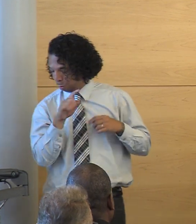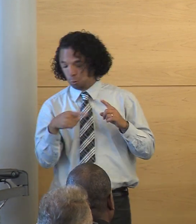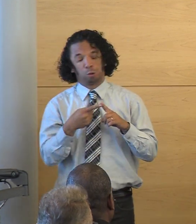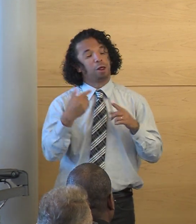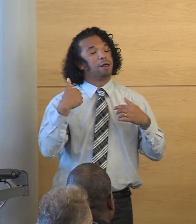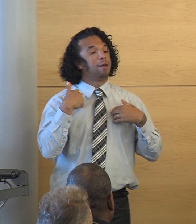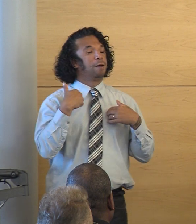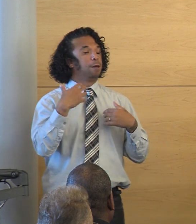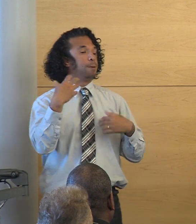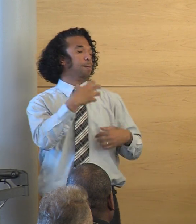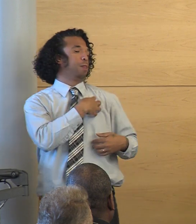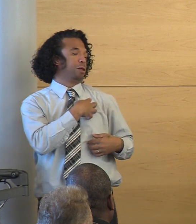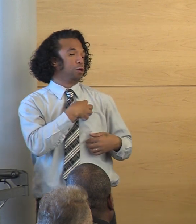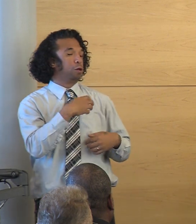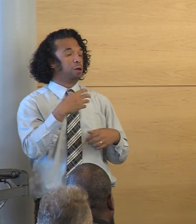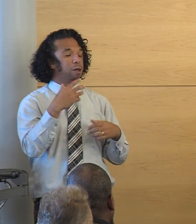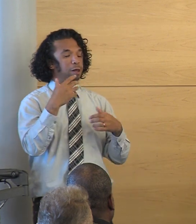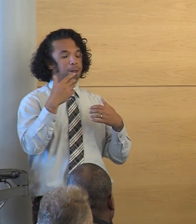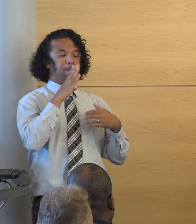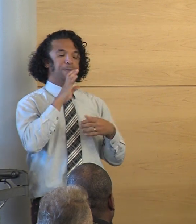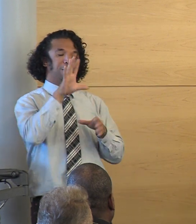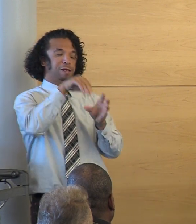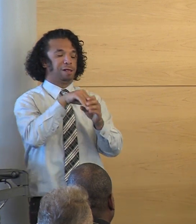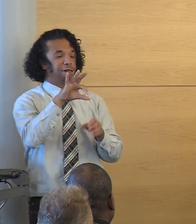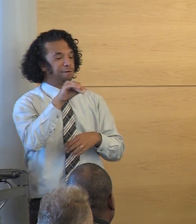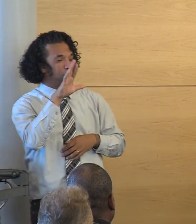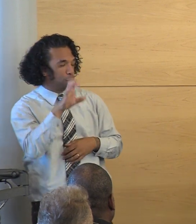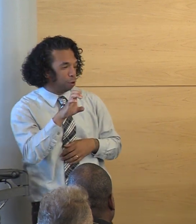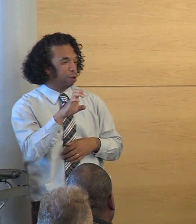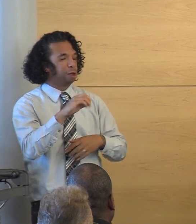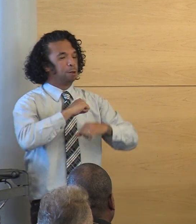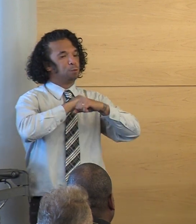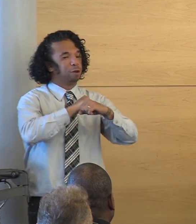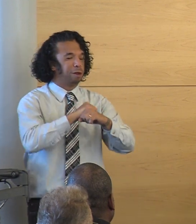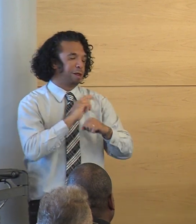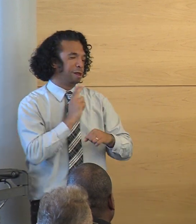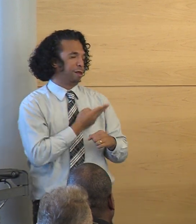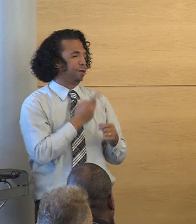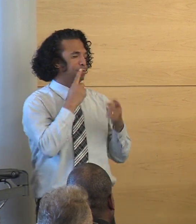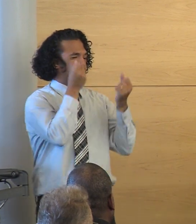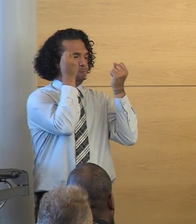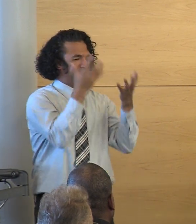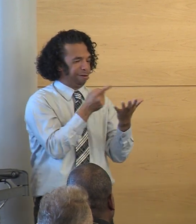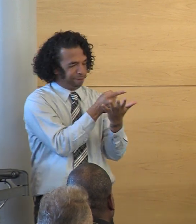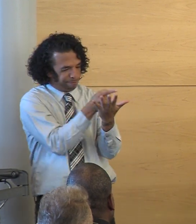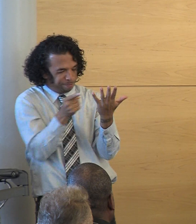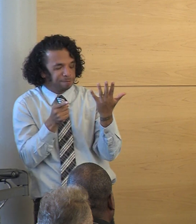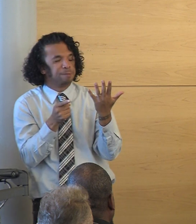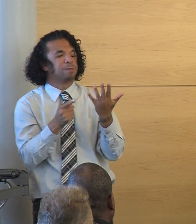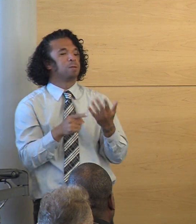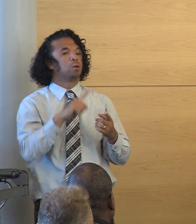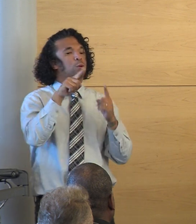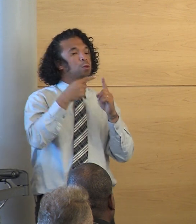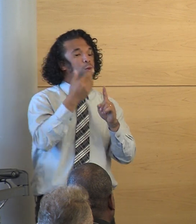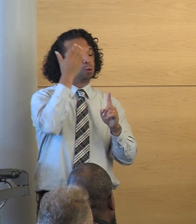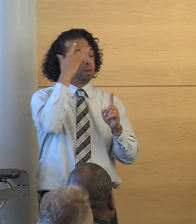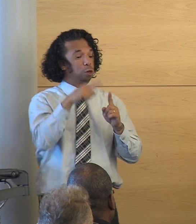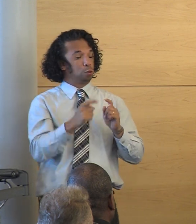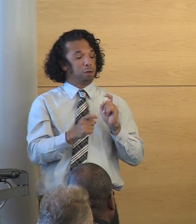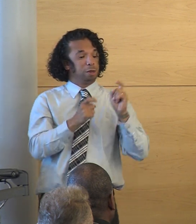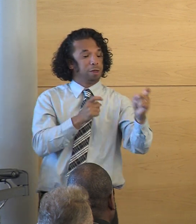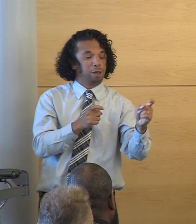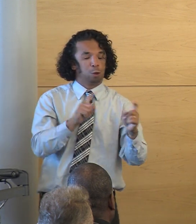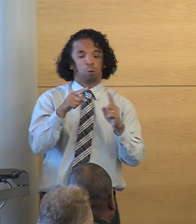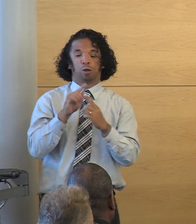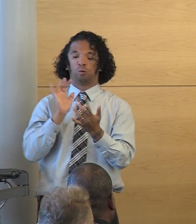is to be that force and that line that protects us from so many things, and to know when to give, when